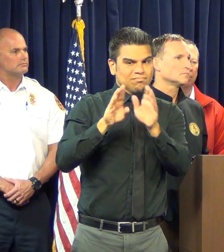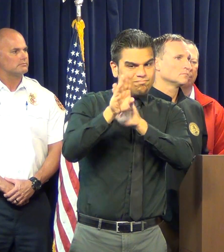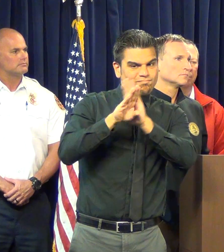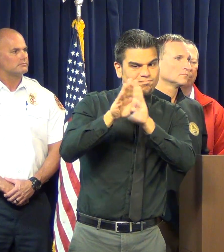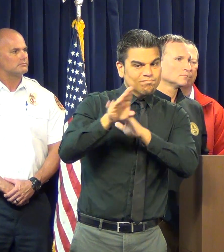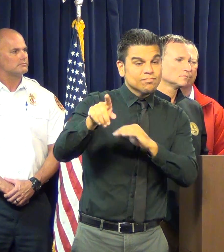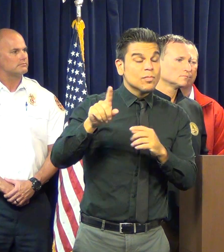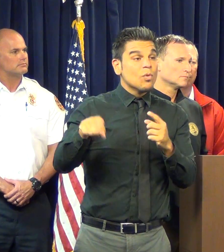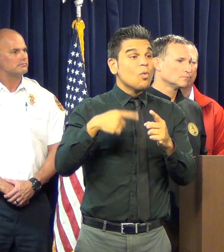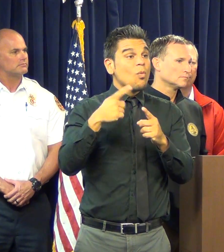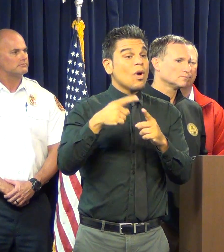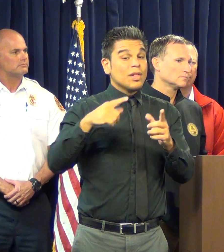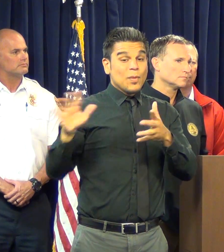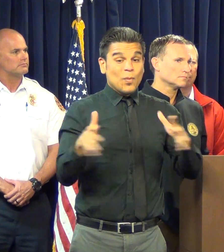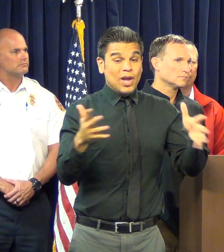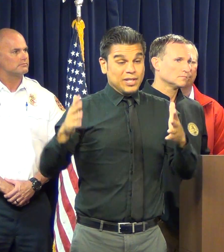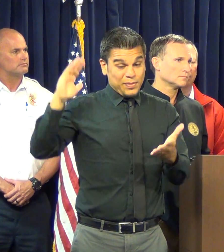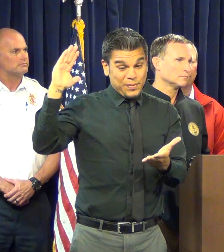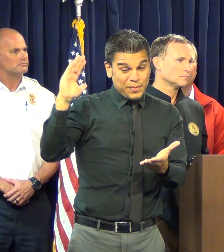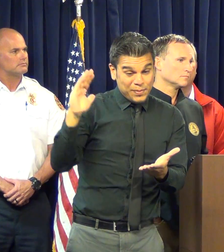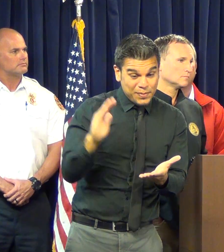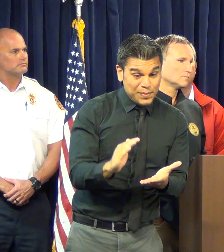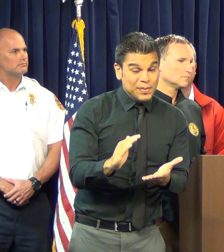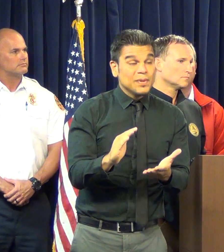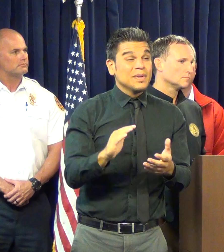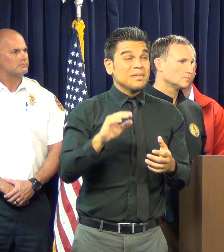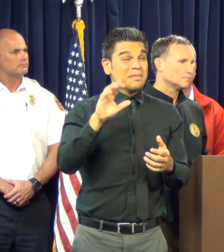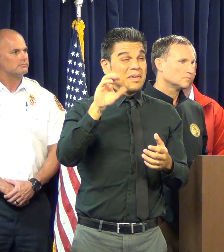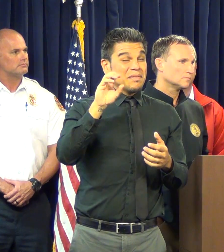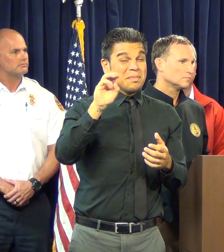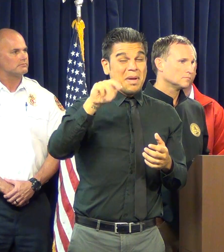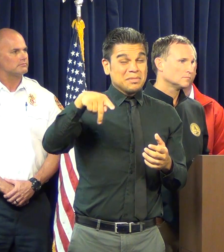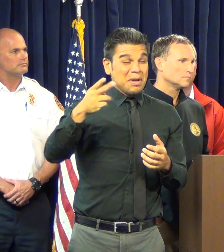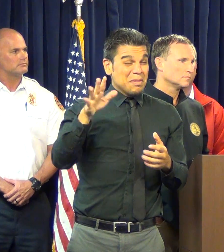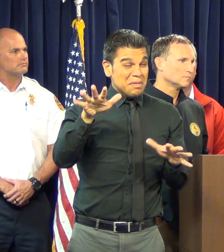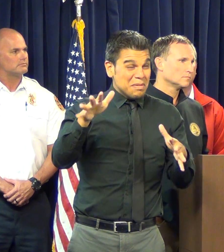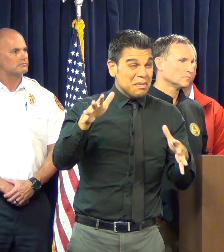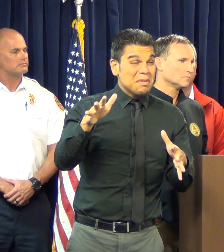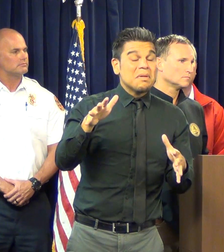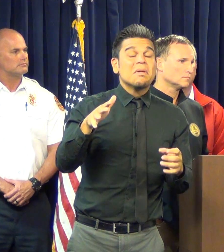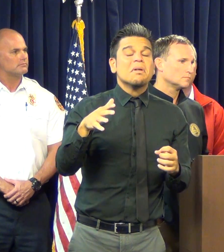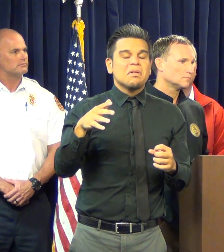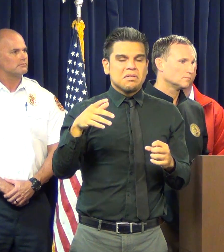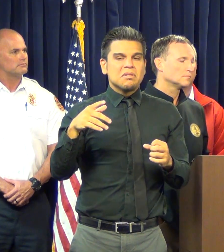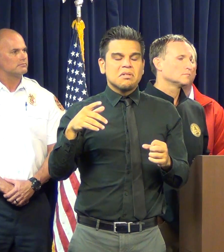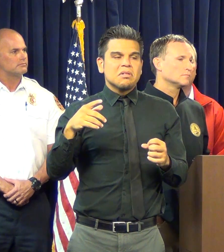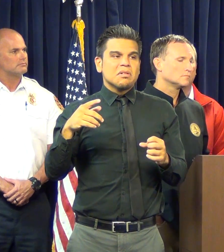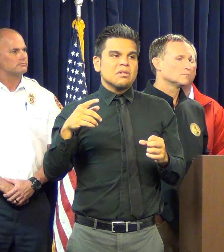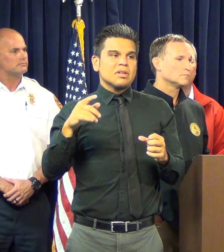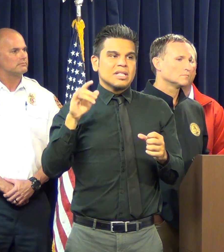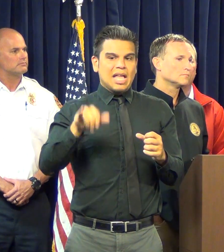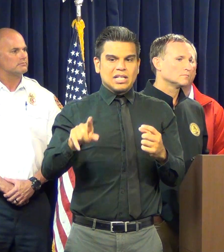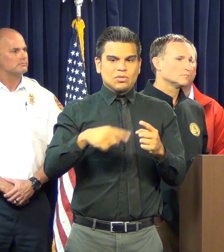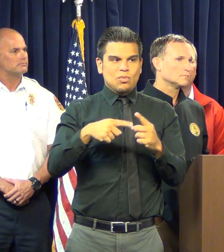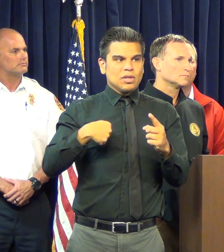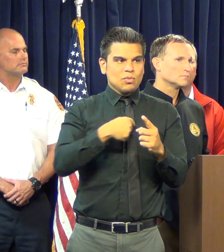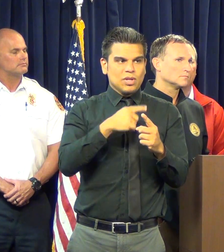sustained, we'll start that process. So we'll be able to put the barricades up where they need to be, look for down power lines, and don't drive through